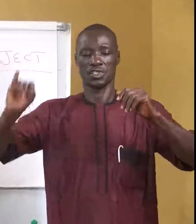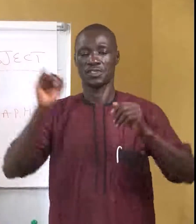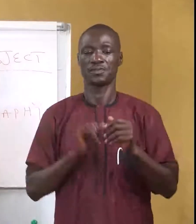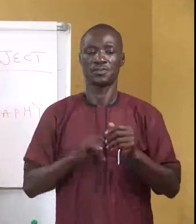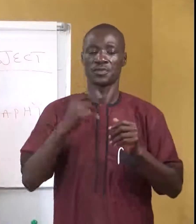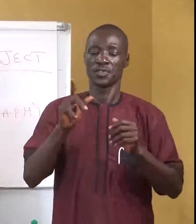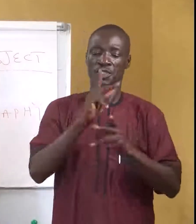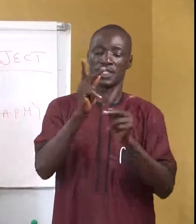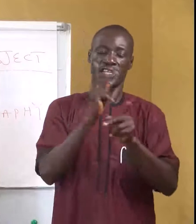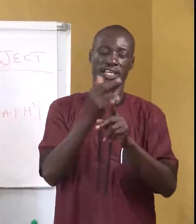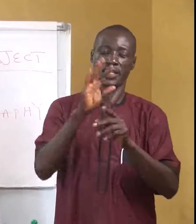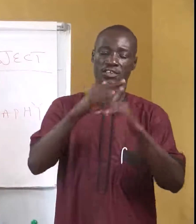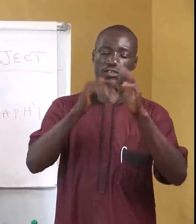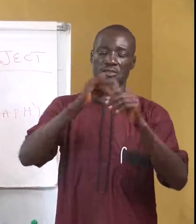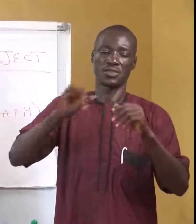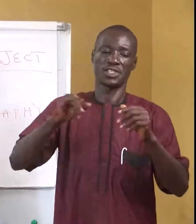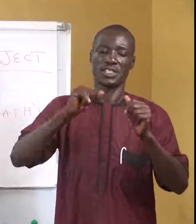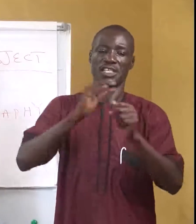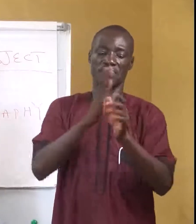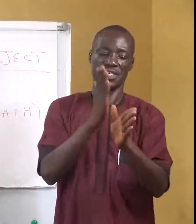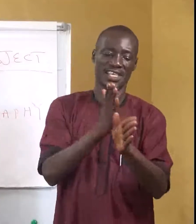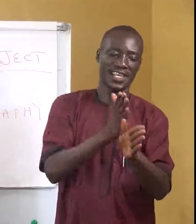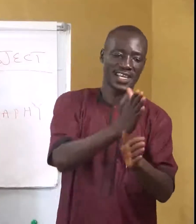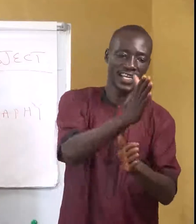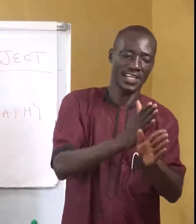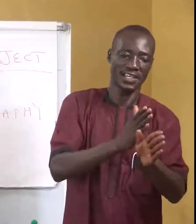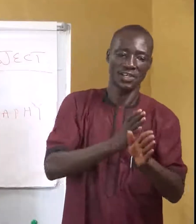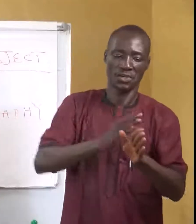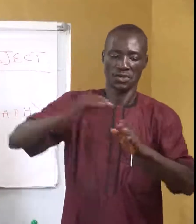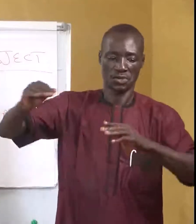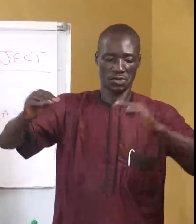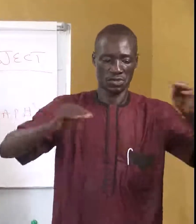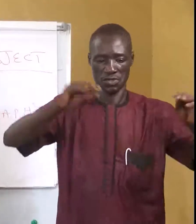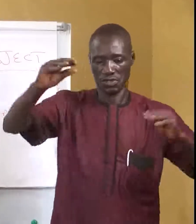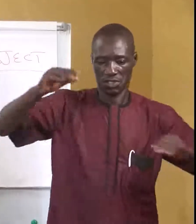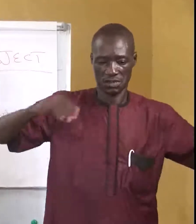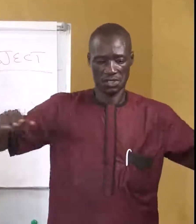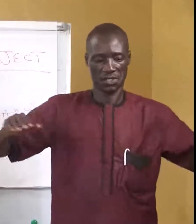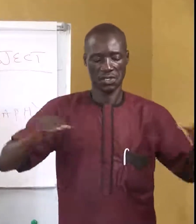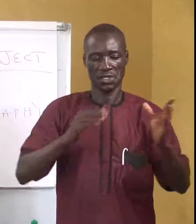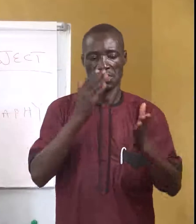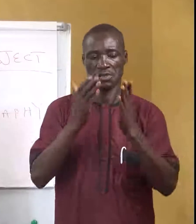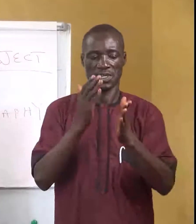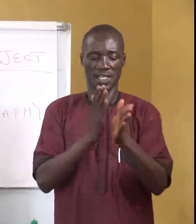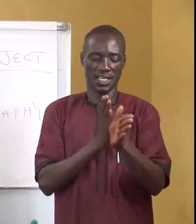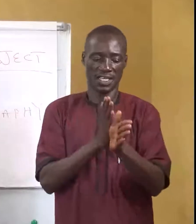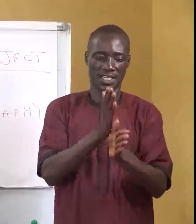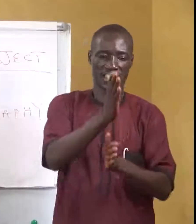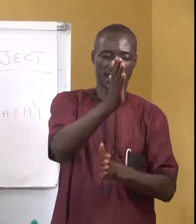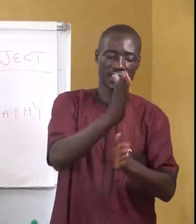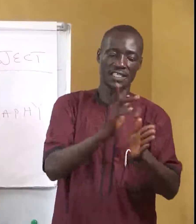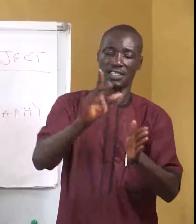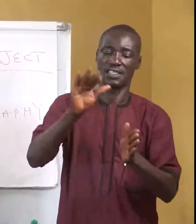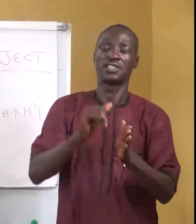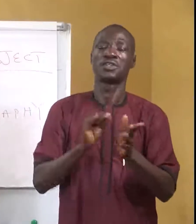either be linear or dispersed settlement. Either linear, dispersed,